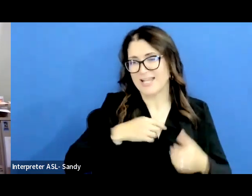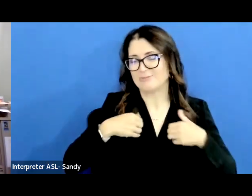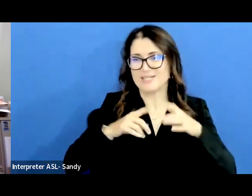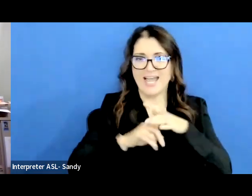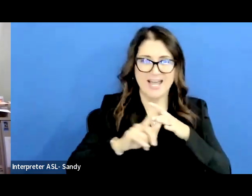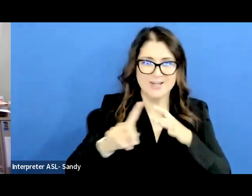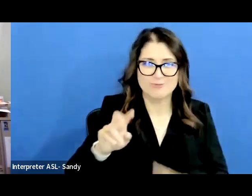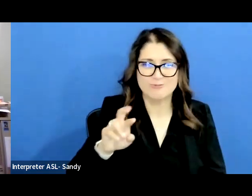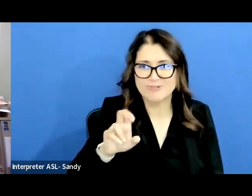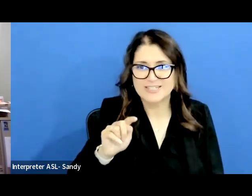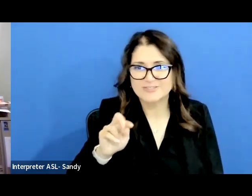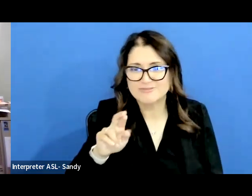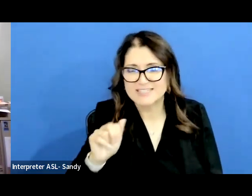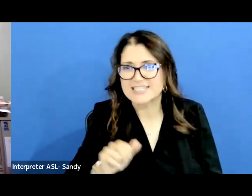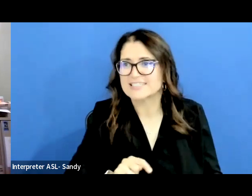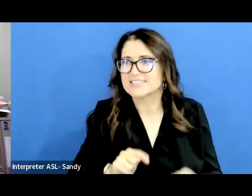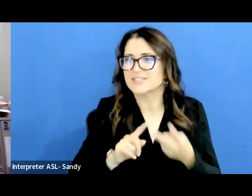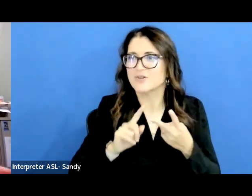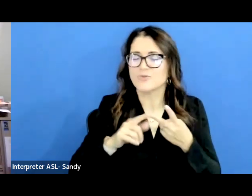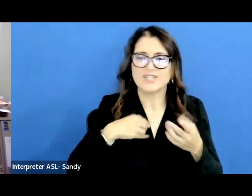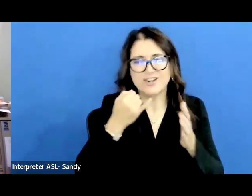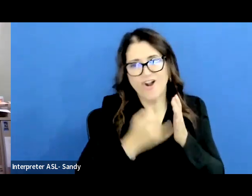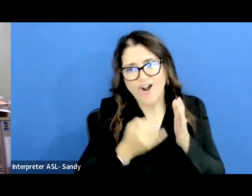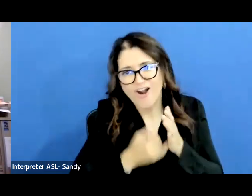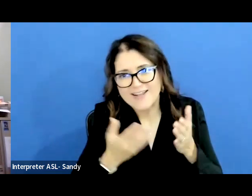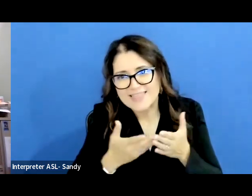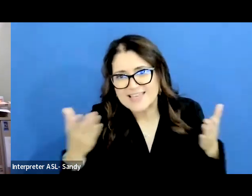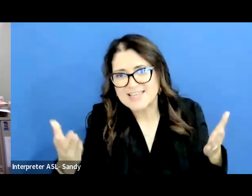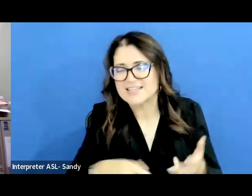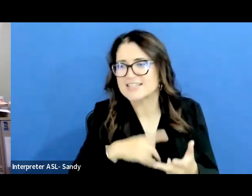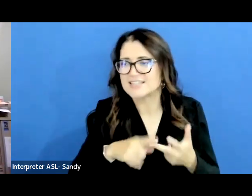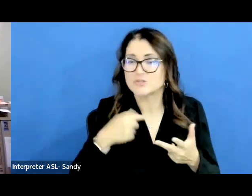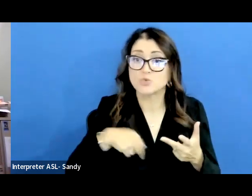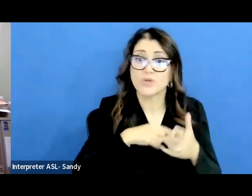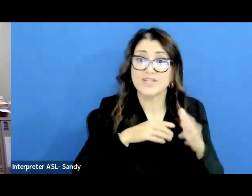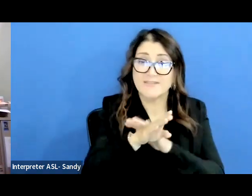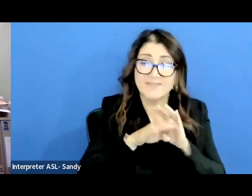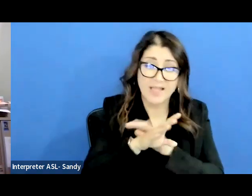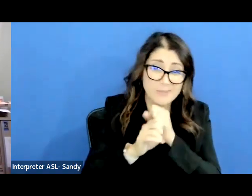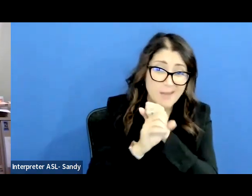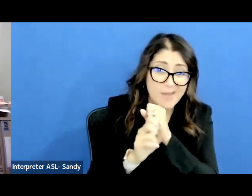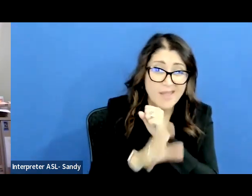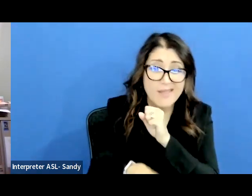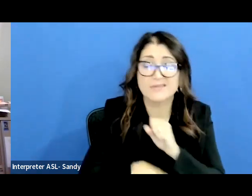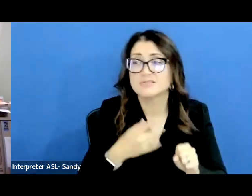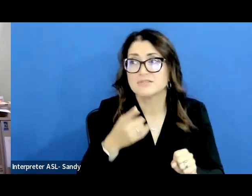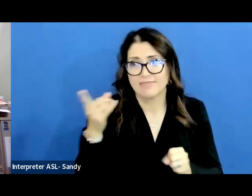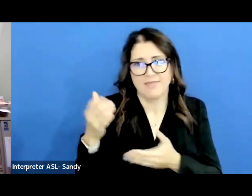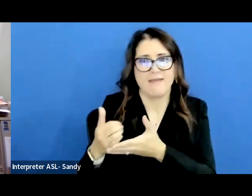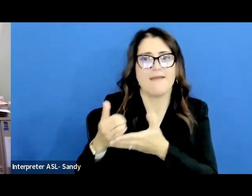We did art things. We developed campaigns. They helped me